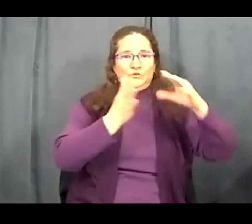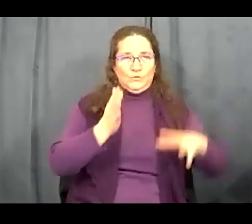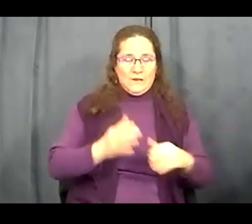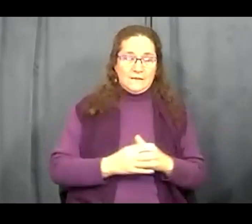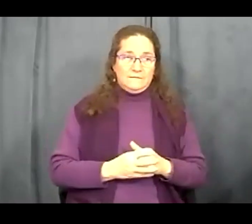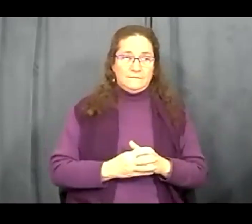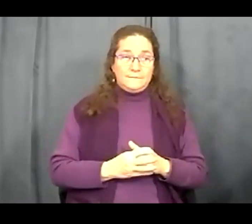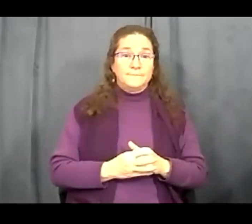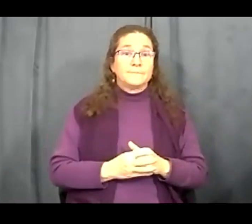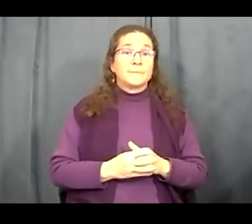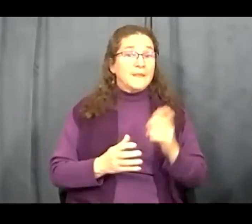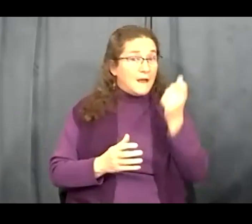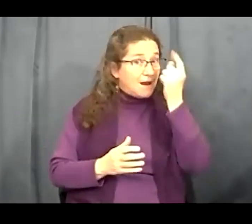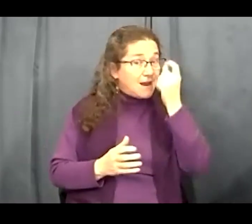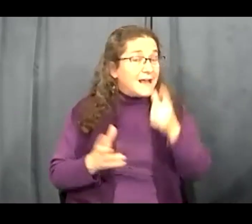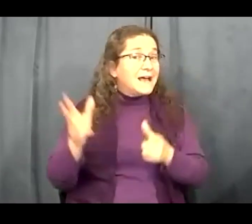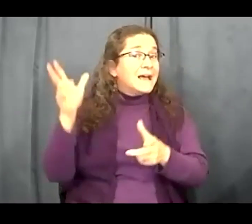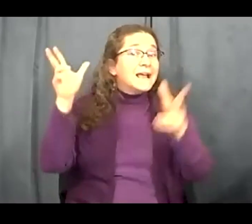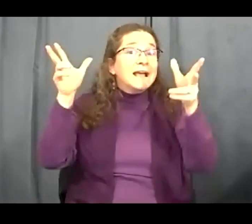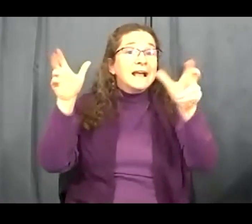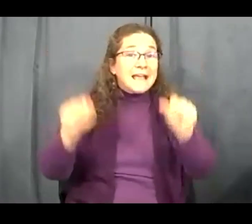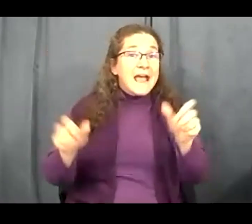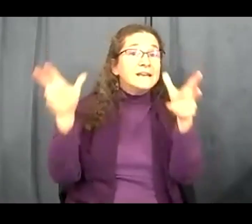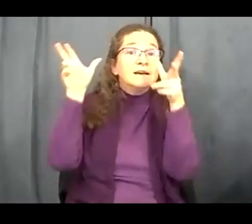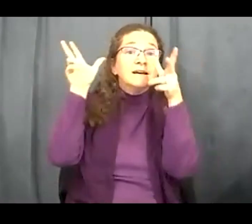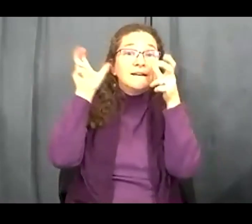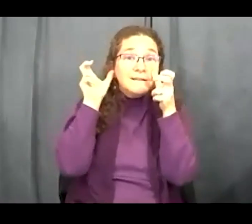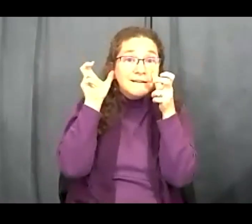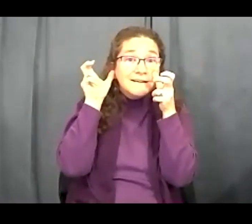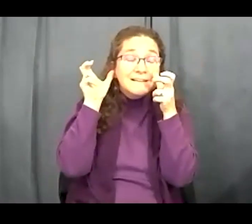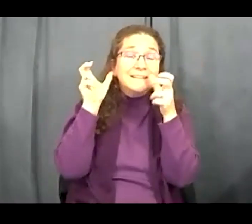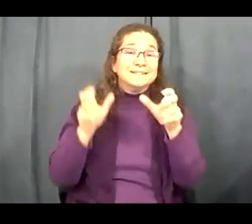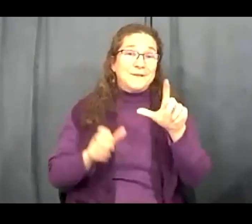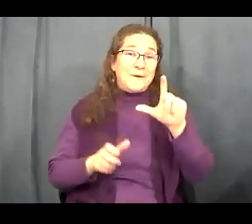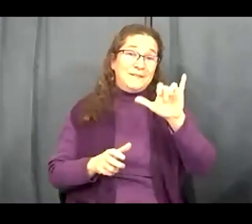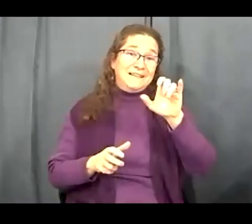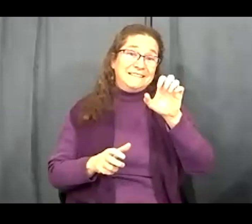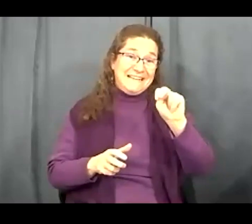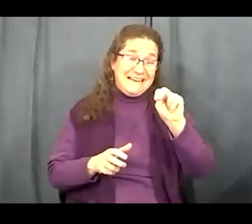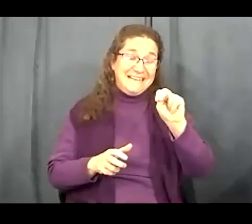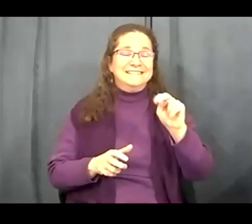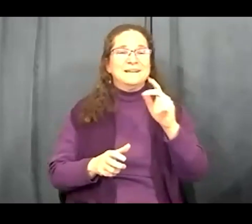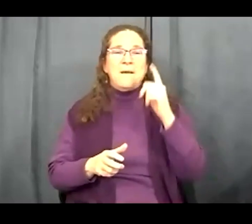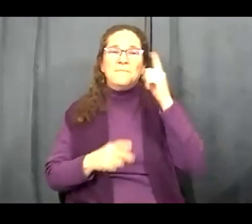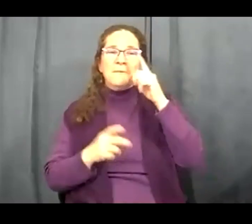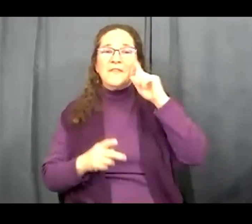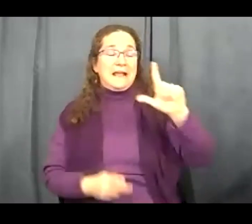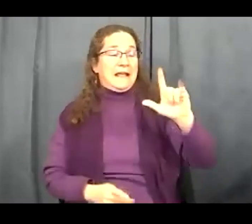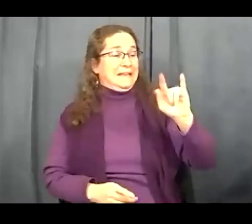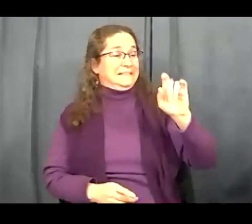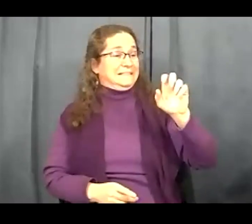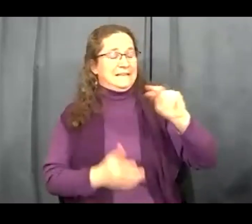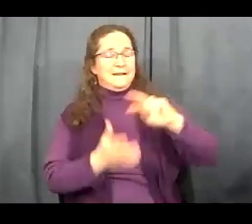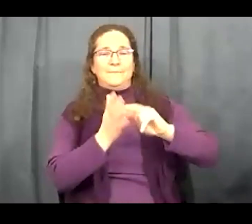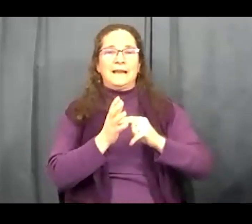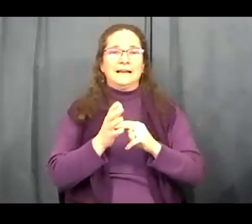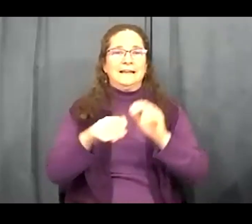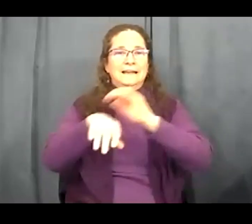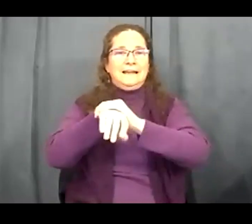you can do that in both languages. So don't think you just have to do it only in English, as many people have thought that in the past.